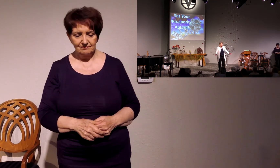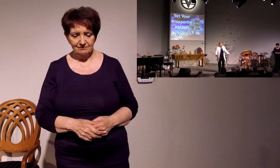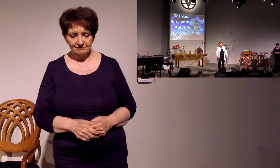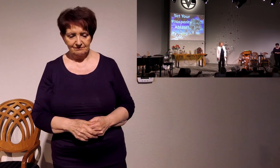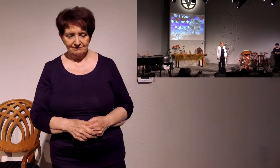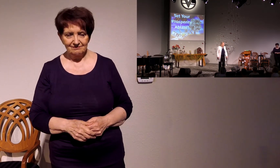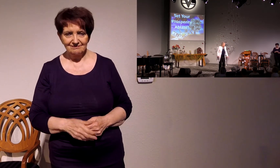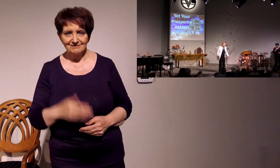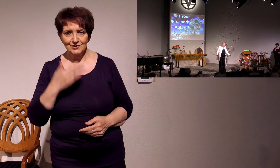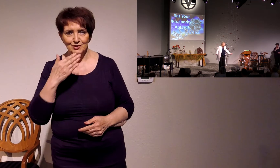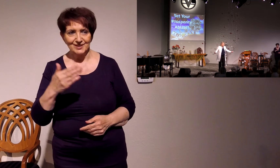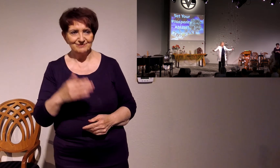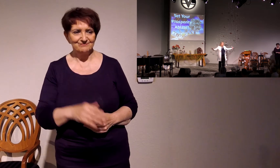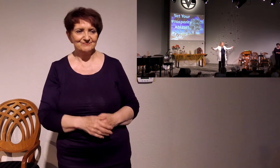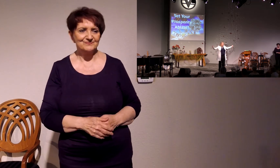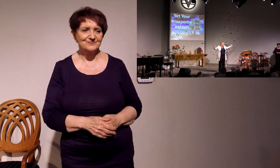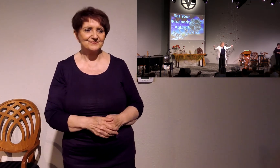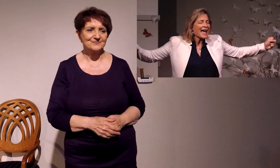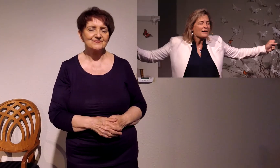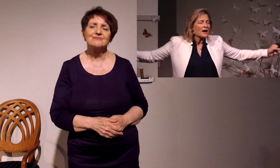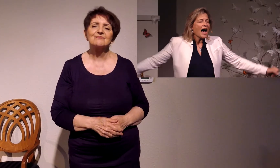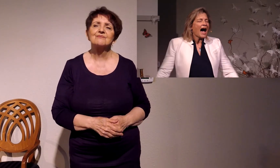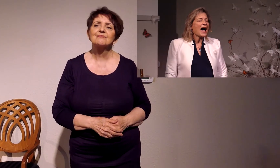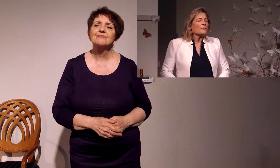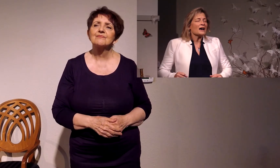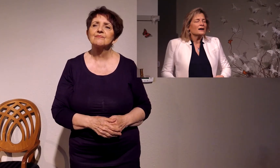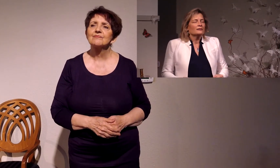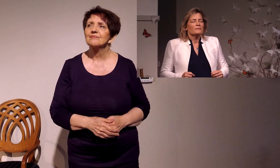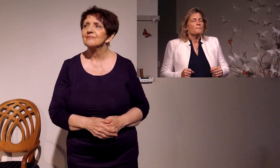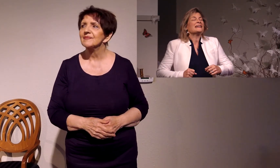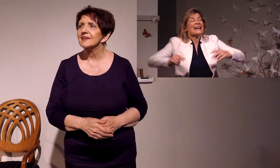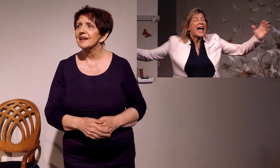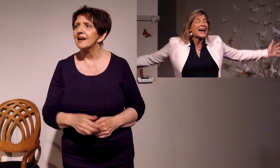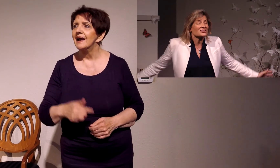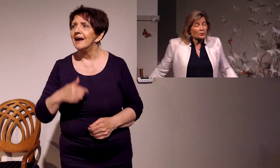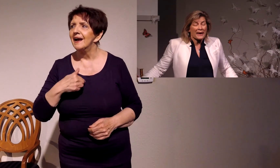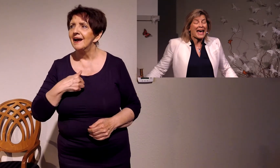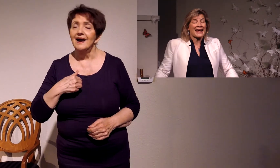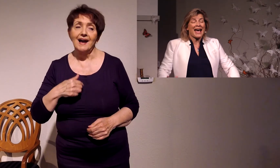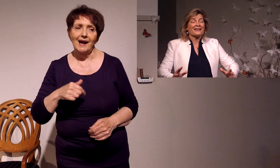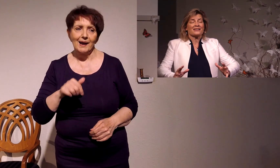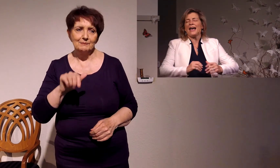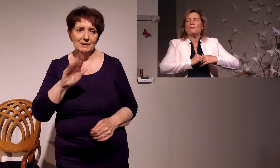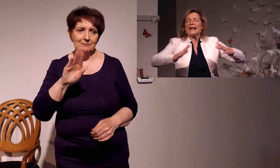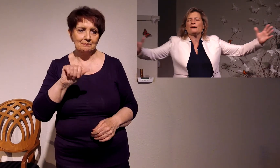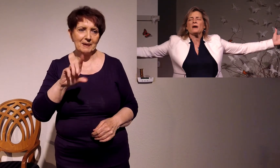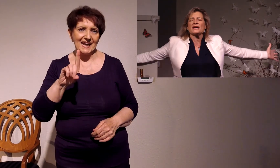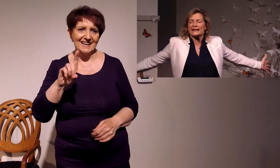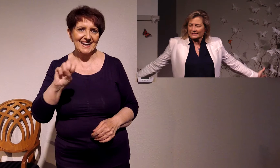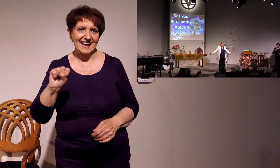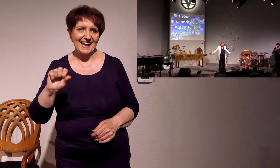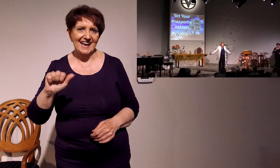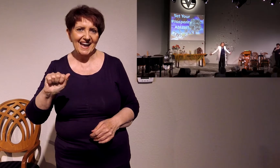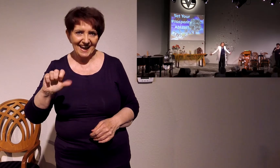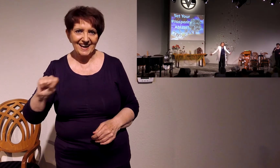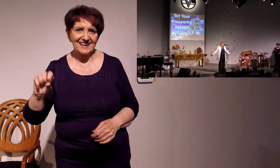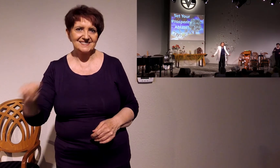Okay, good. So claim I'm a badass or badass at making